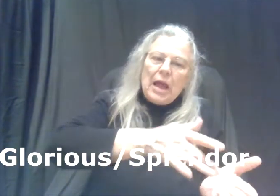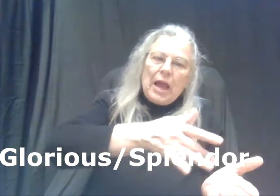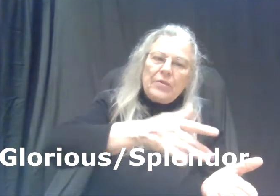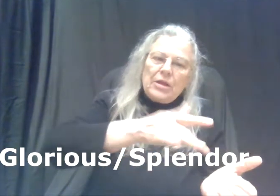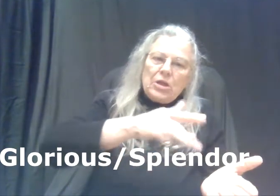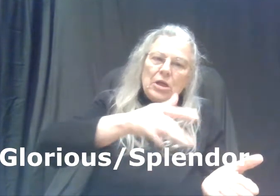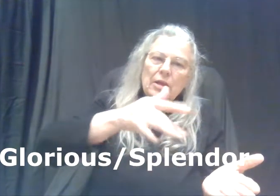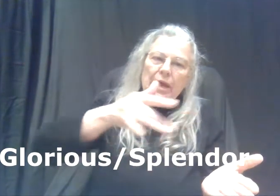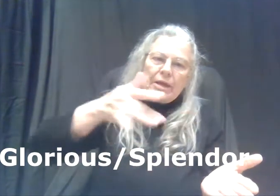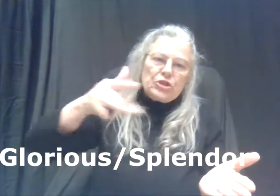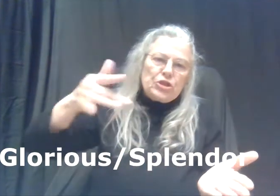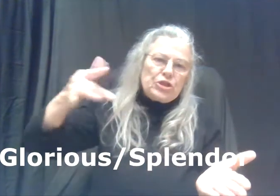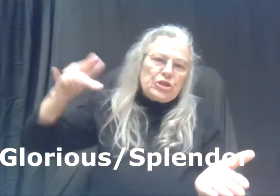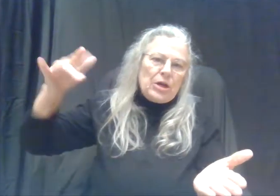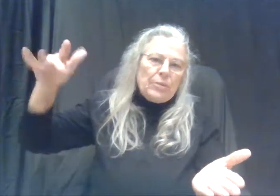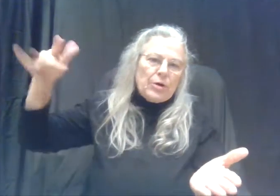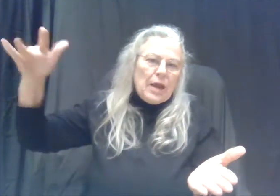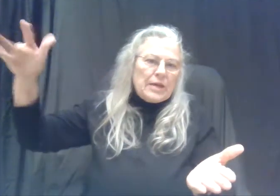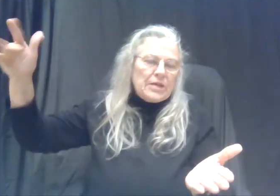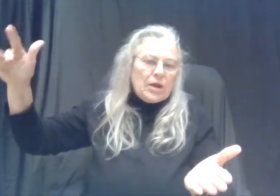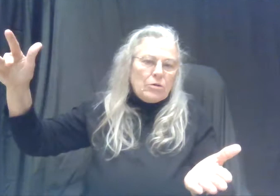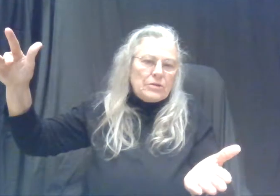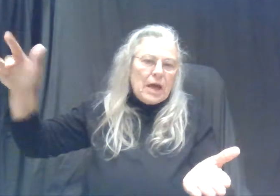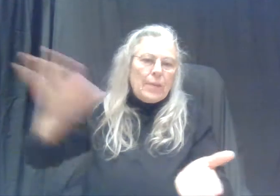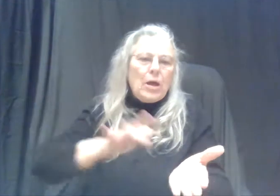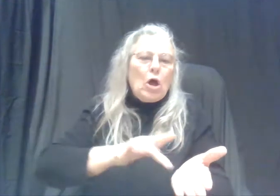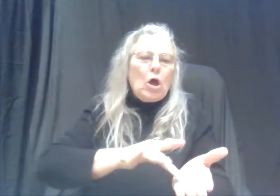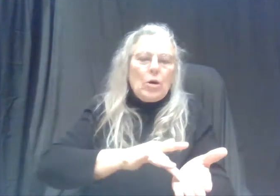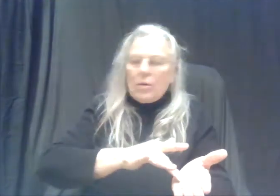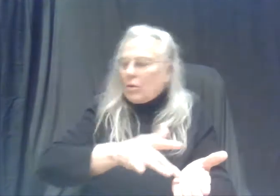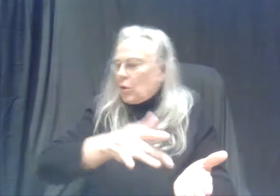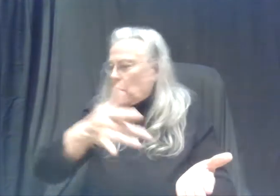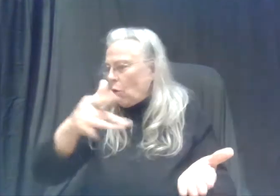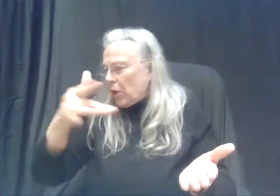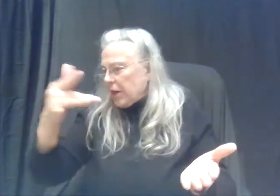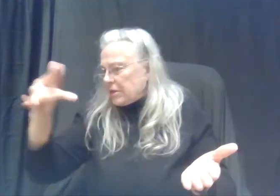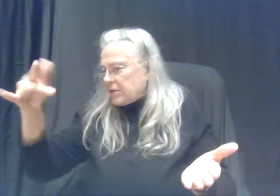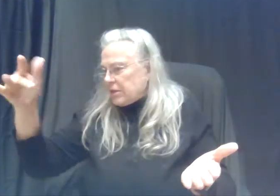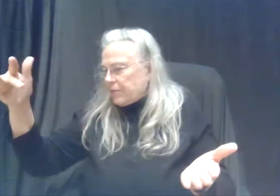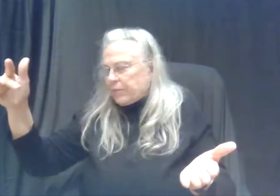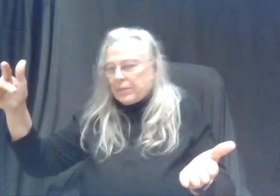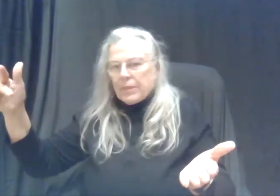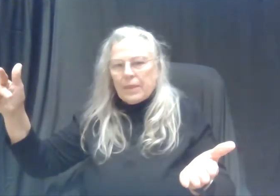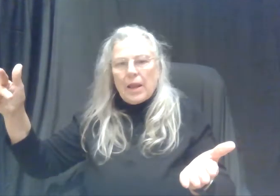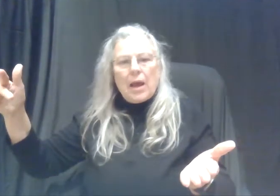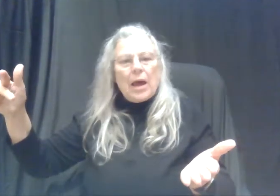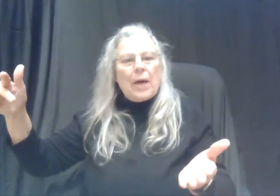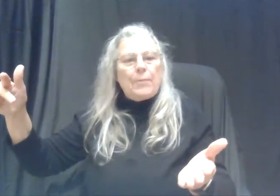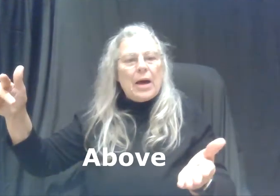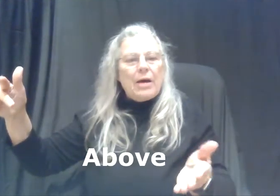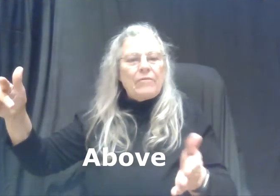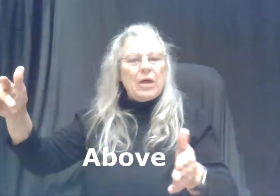then let it shimmer as it goes up. Glorious. Above,